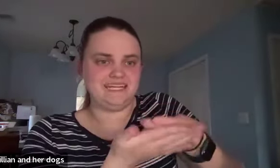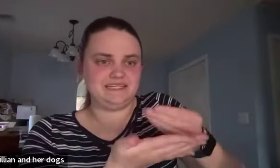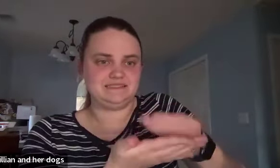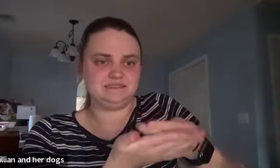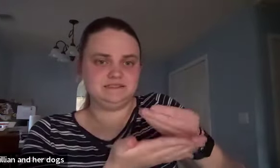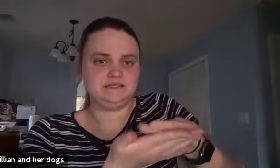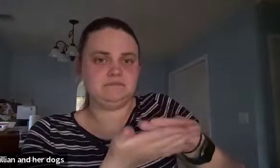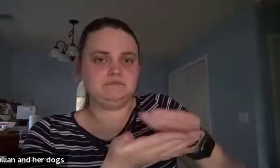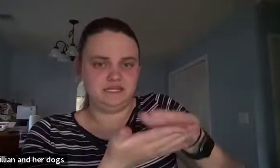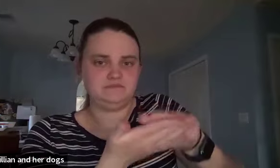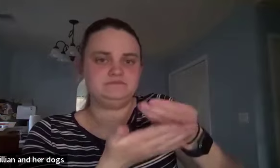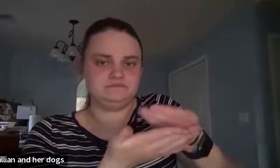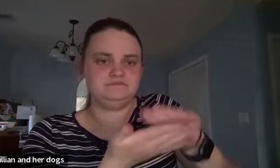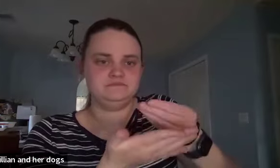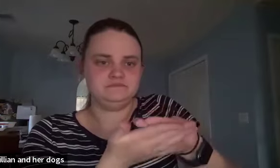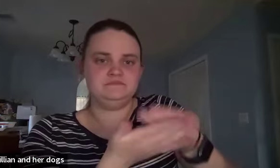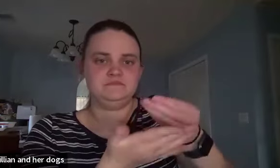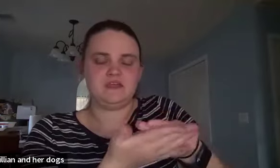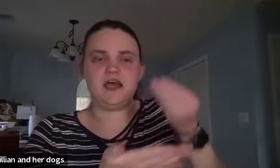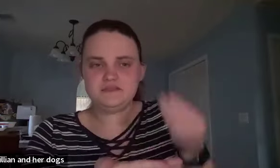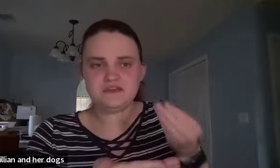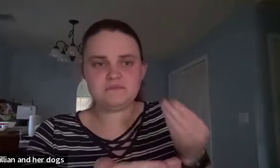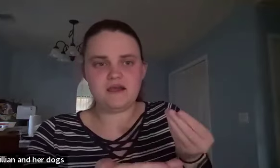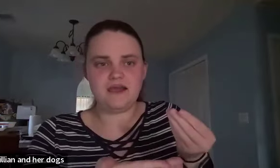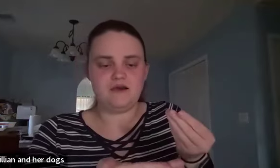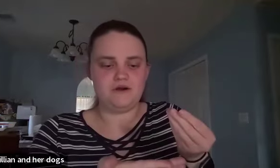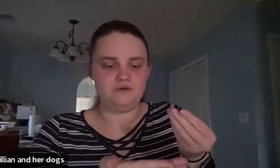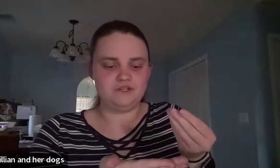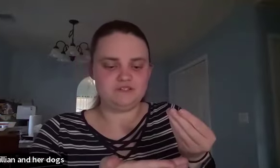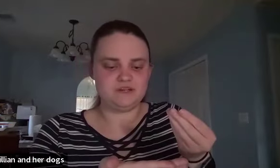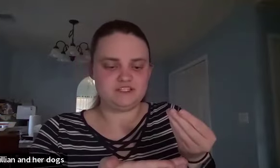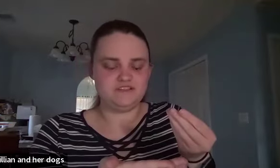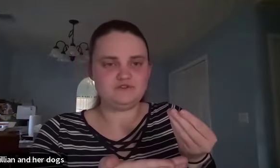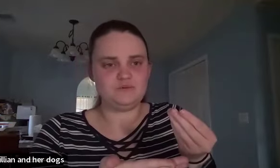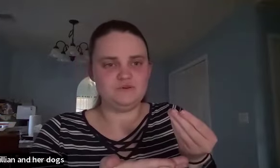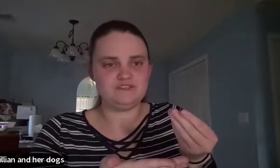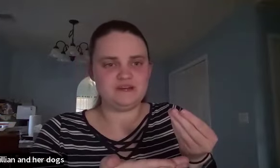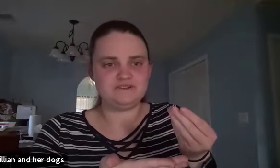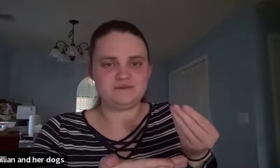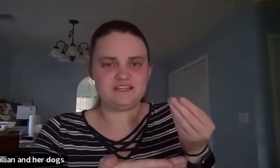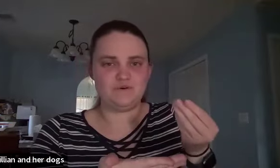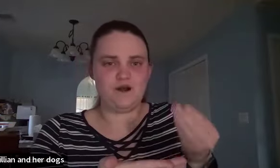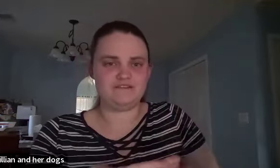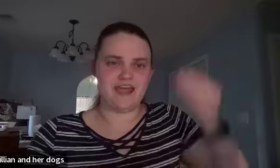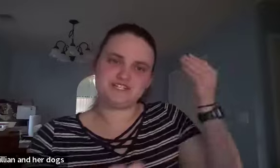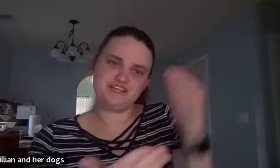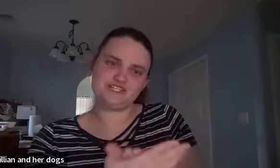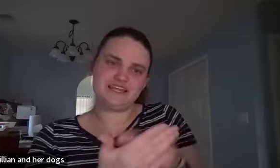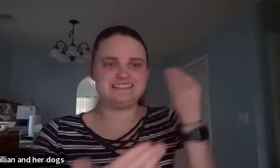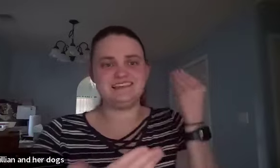Money. Money. I think about how, especially in those old movies, whenever someone has a wad of cash and they just like